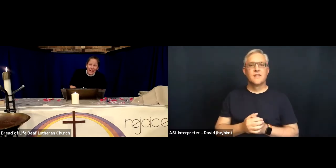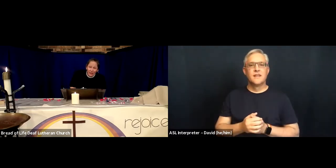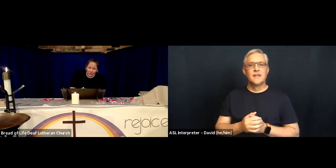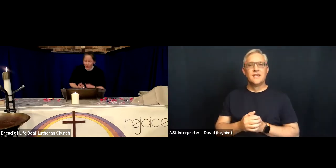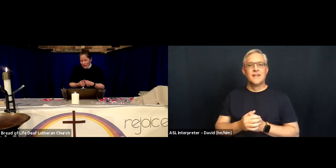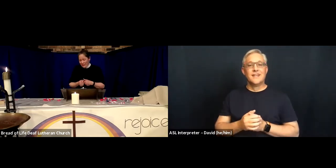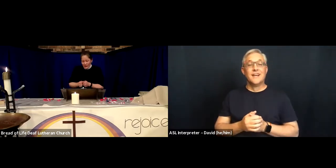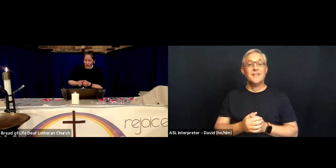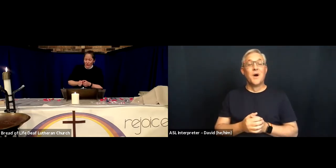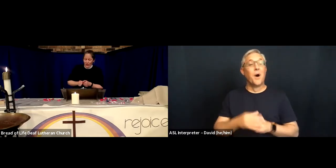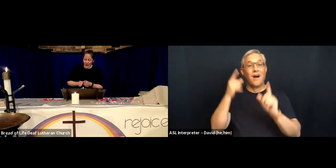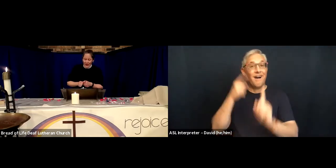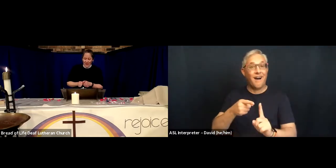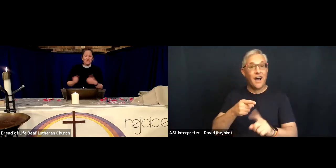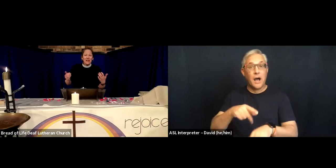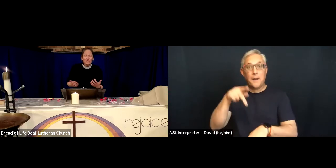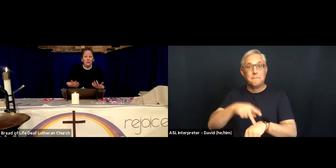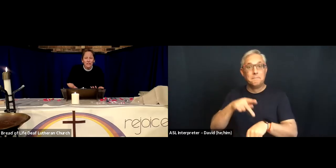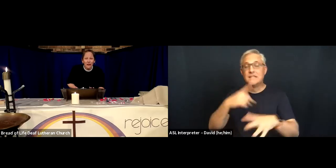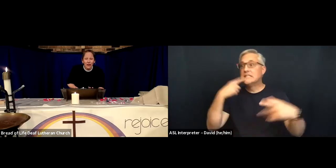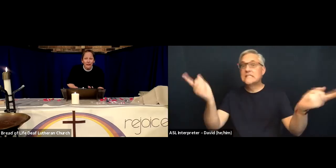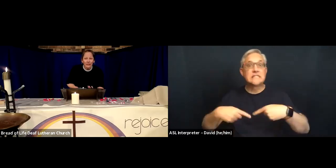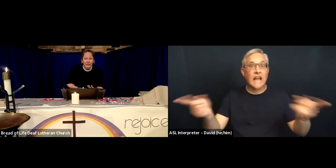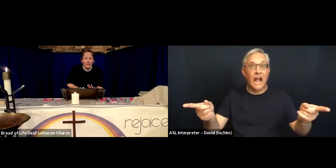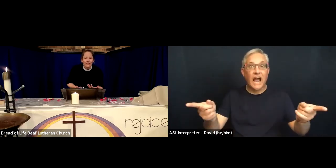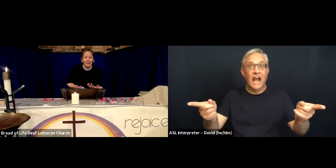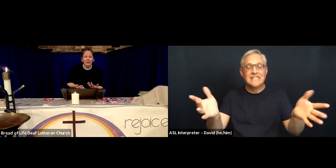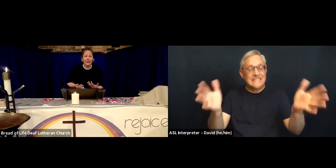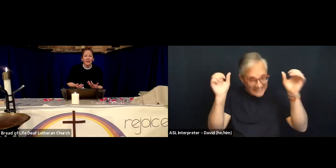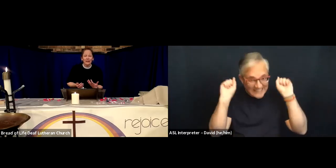wants everyone to know they can trust God.